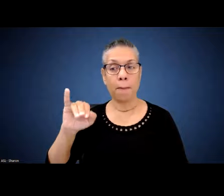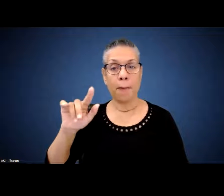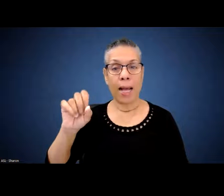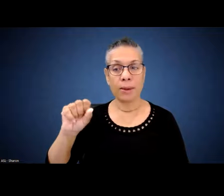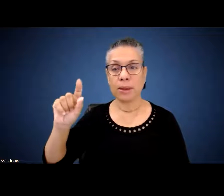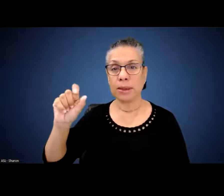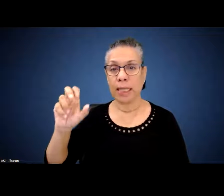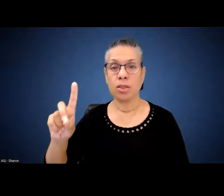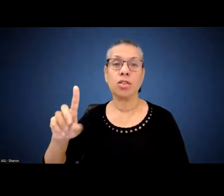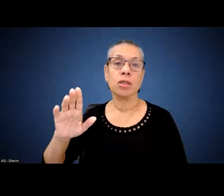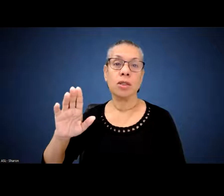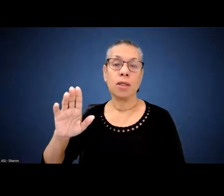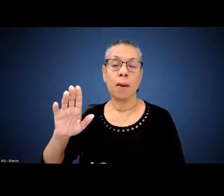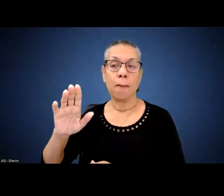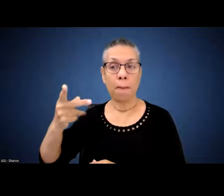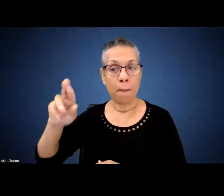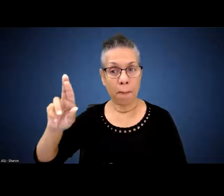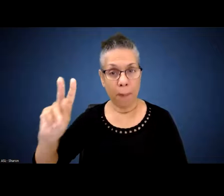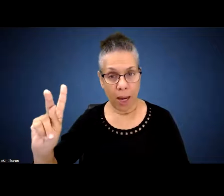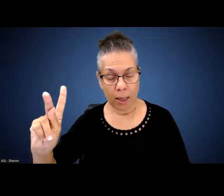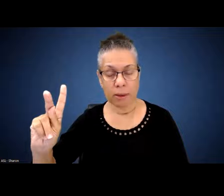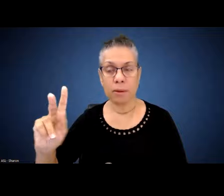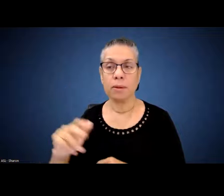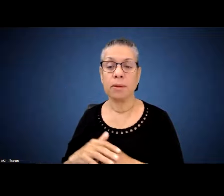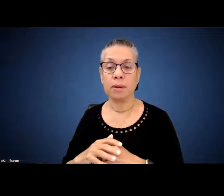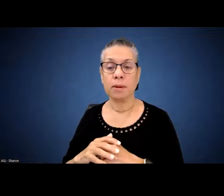Park, where they may come up as